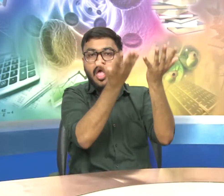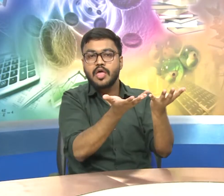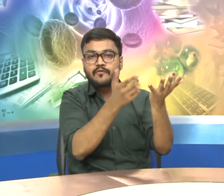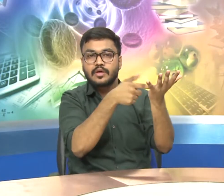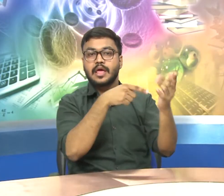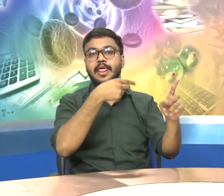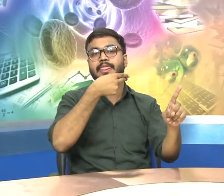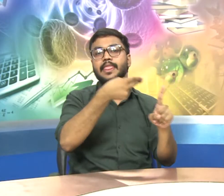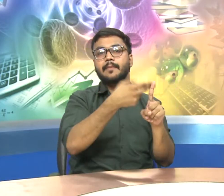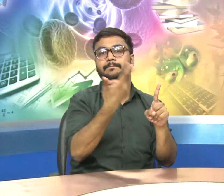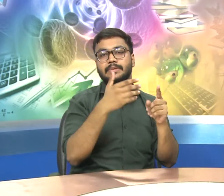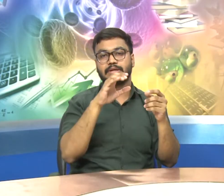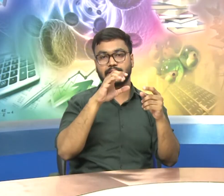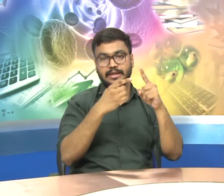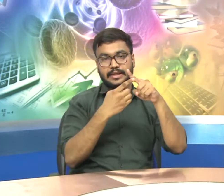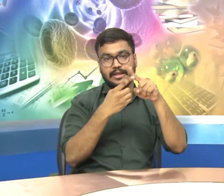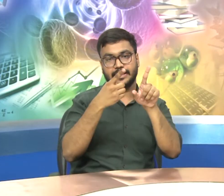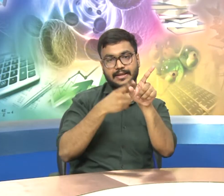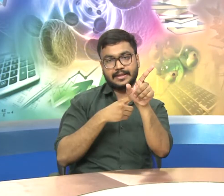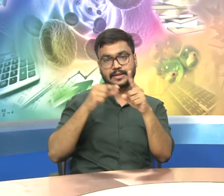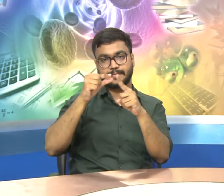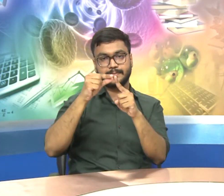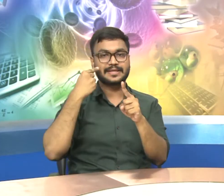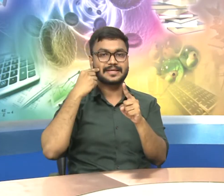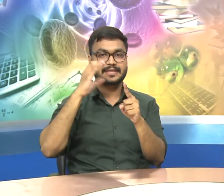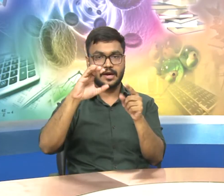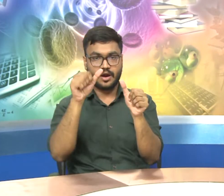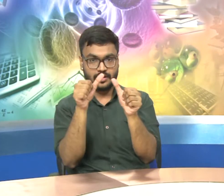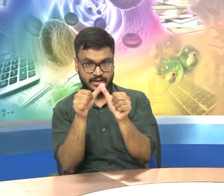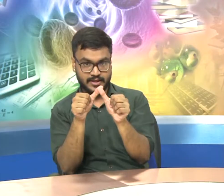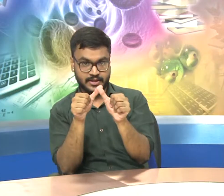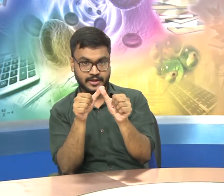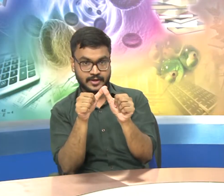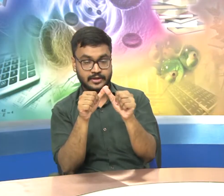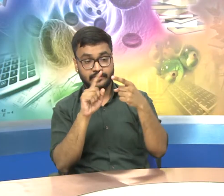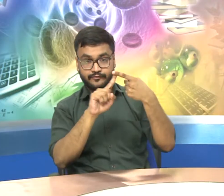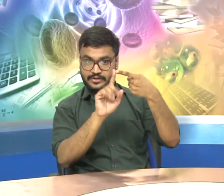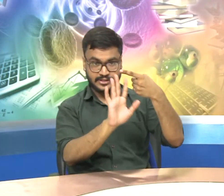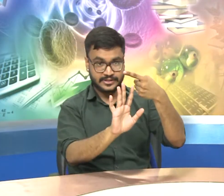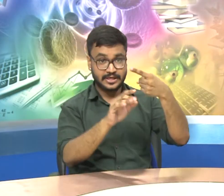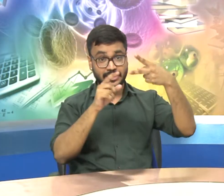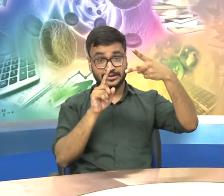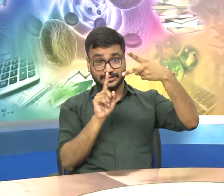colored. The light colored moth called Typica